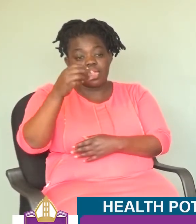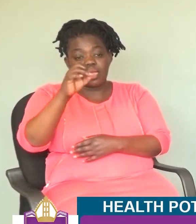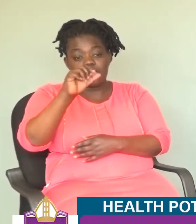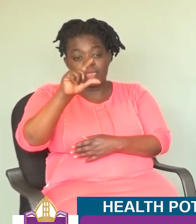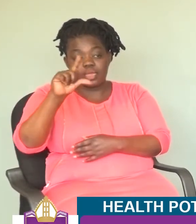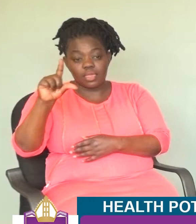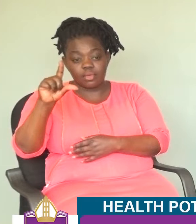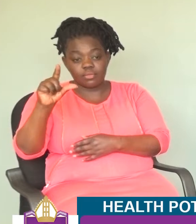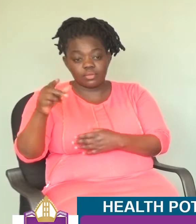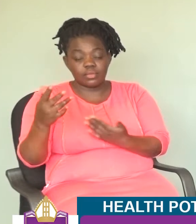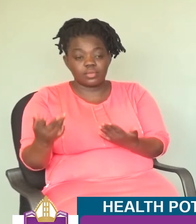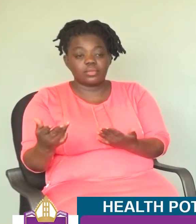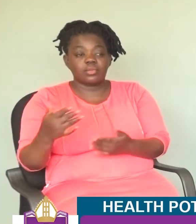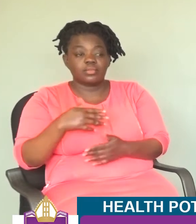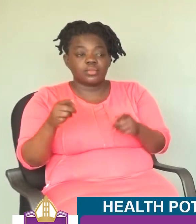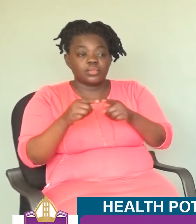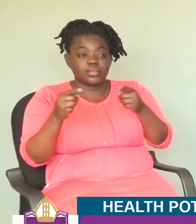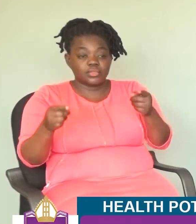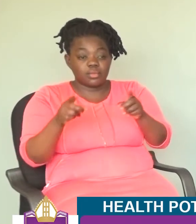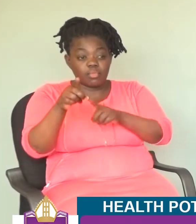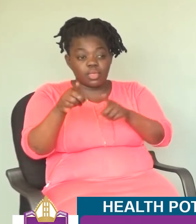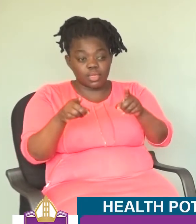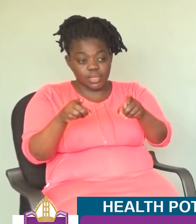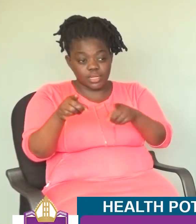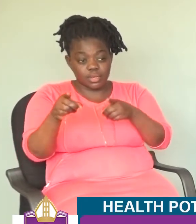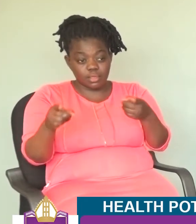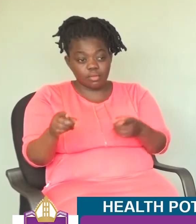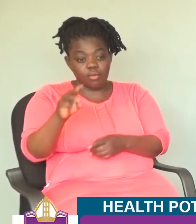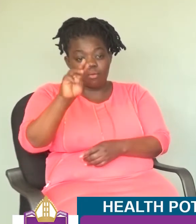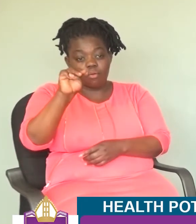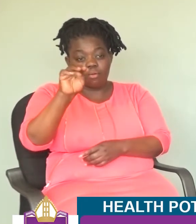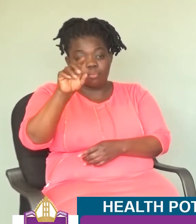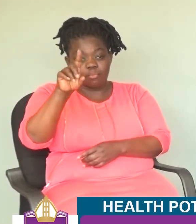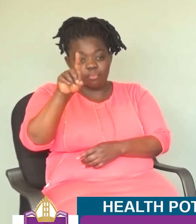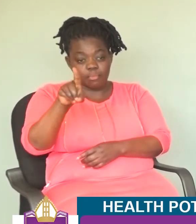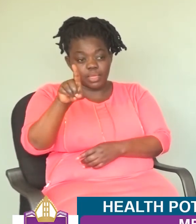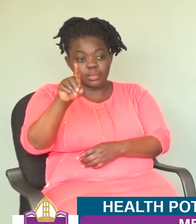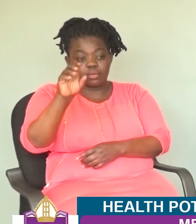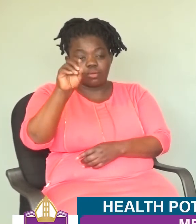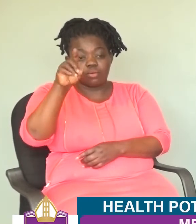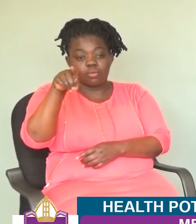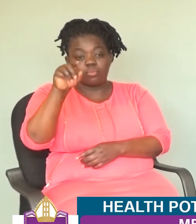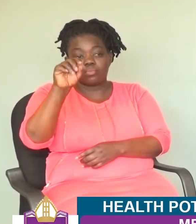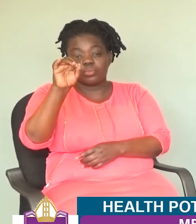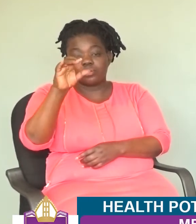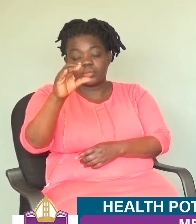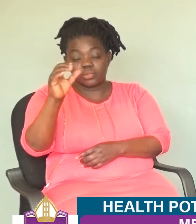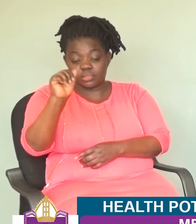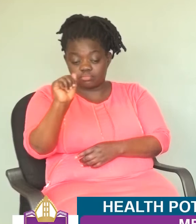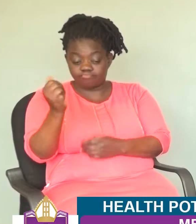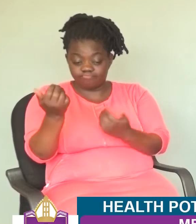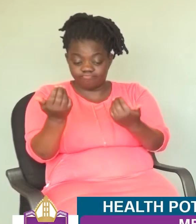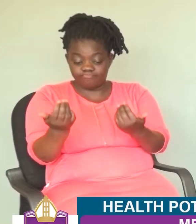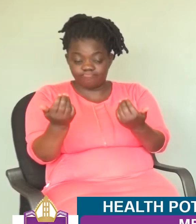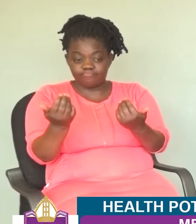the managing director of Med Optics. When we talk about optics, then we know what we mean. So we are delighted to have him today